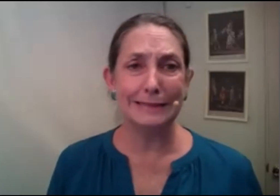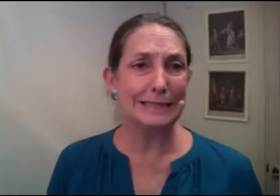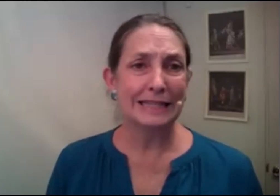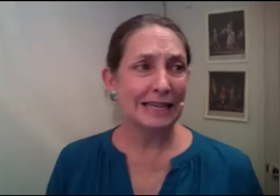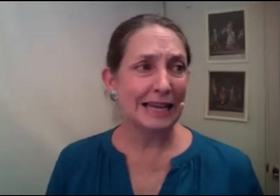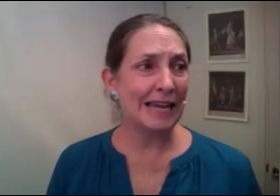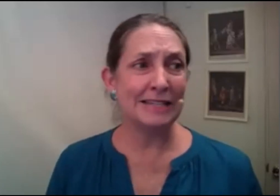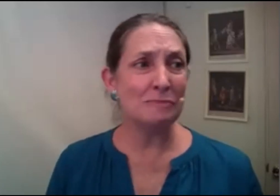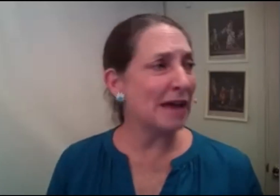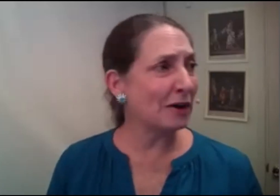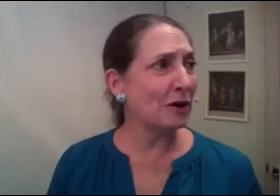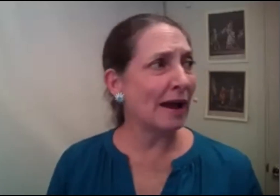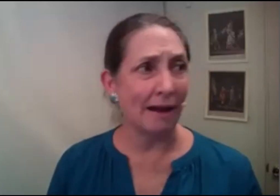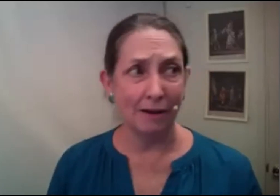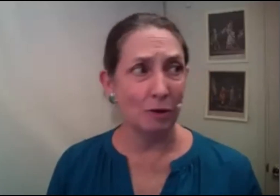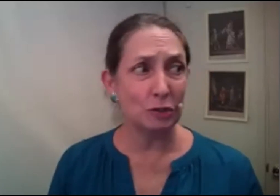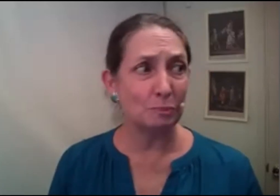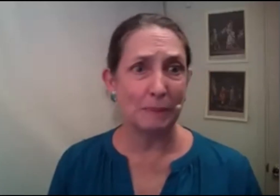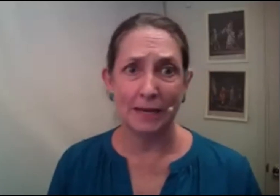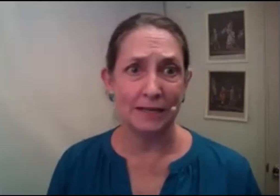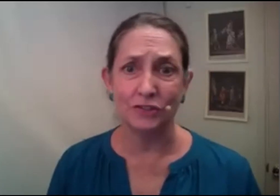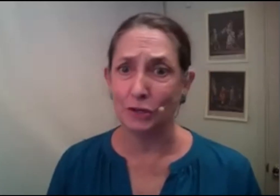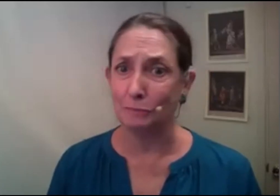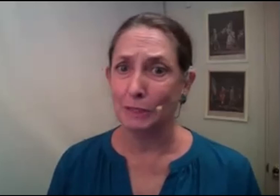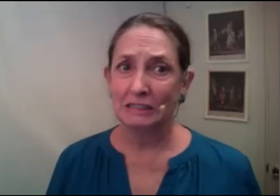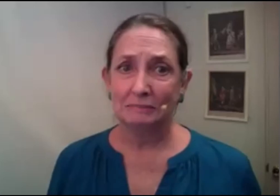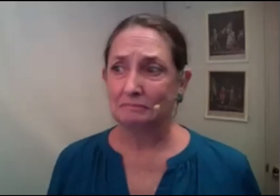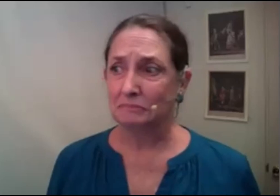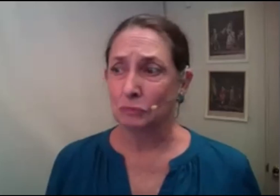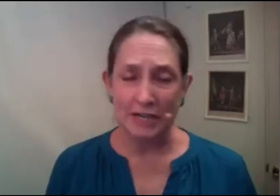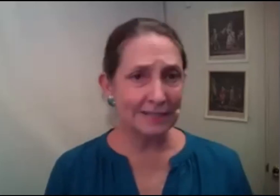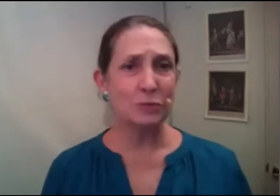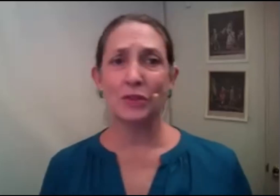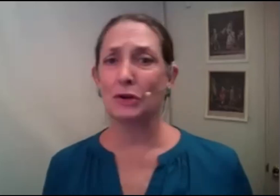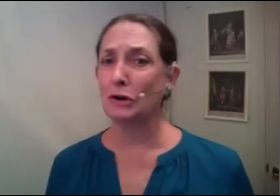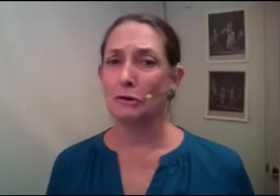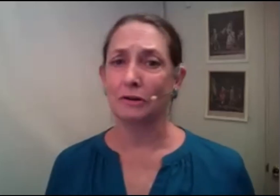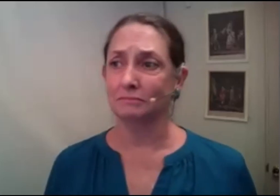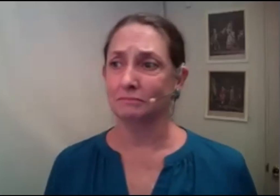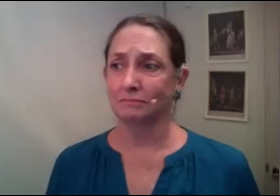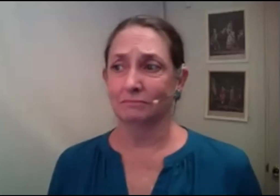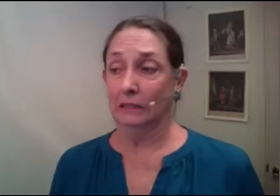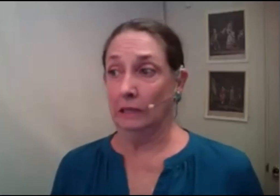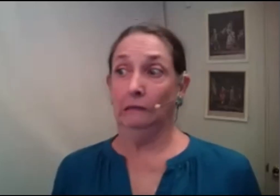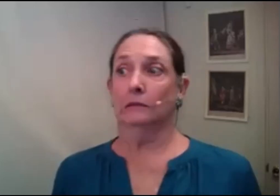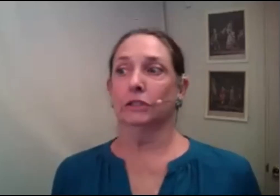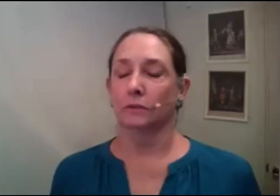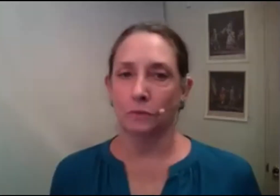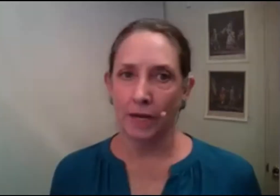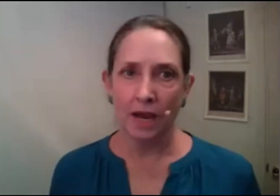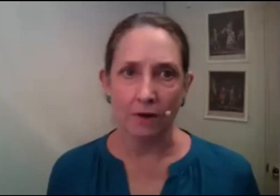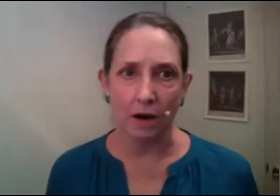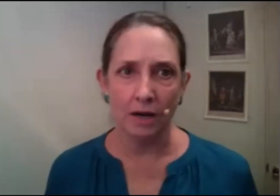And it didn't matter how much Patty and Jim reasoned with her or yelled